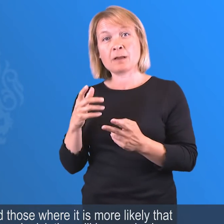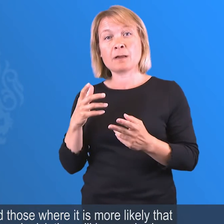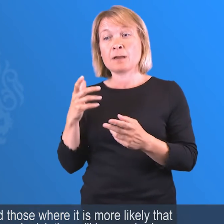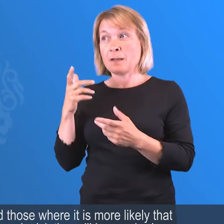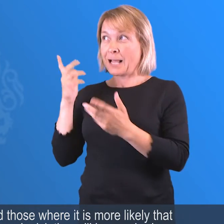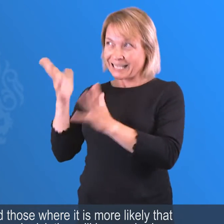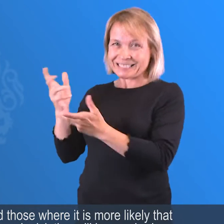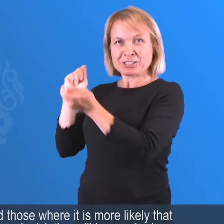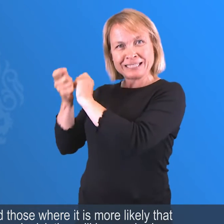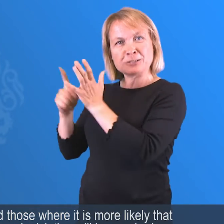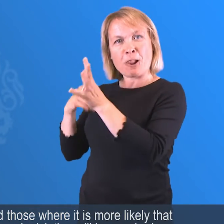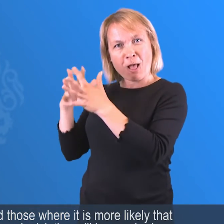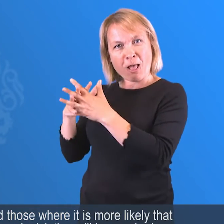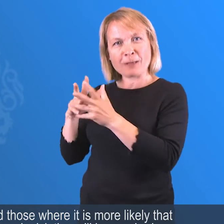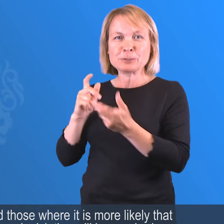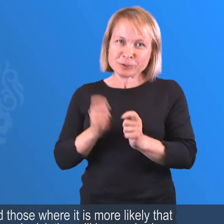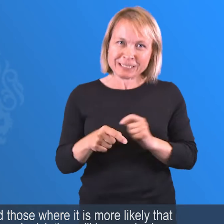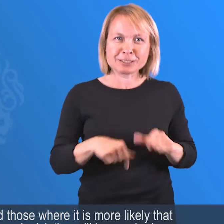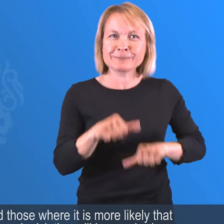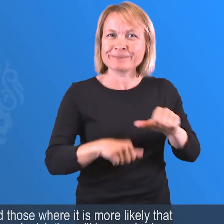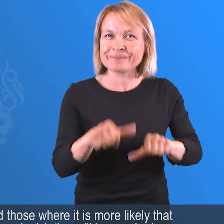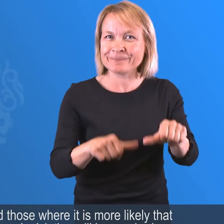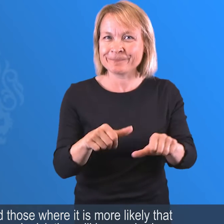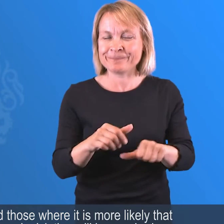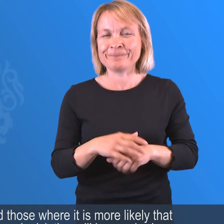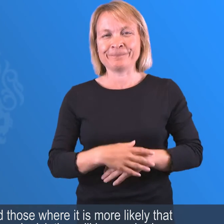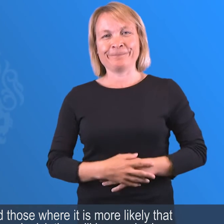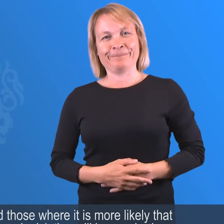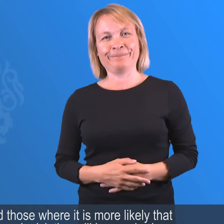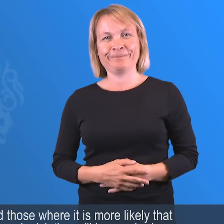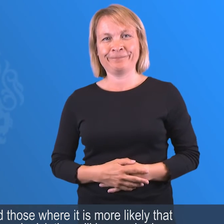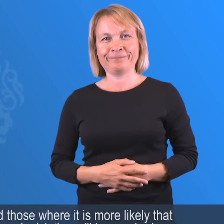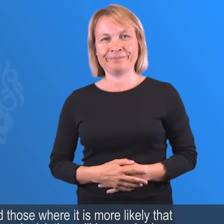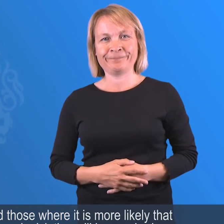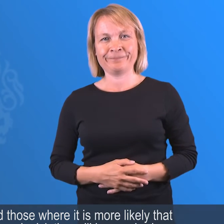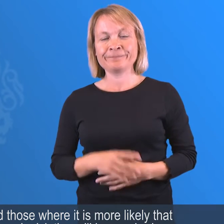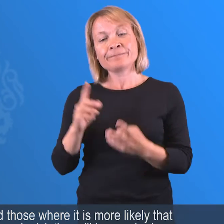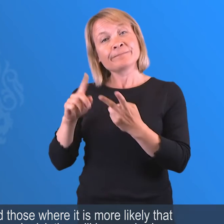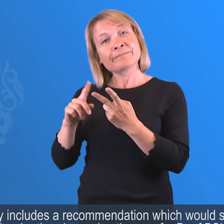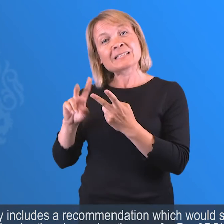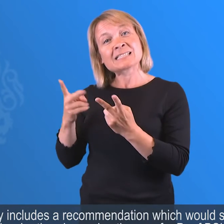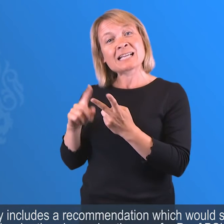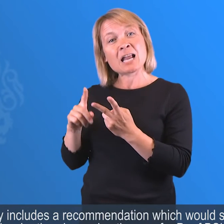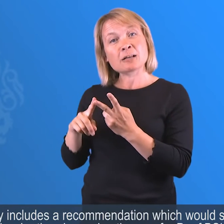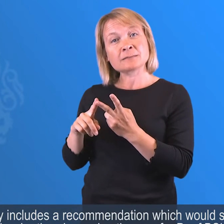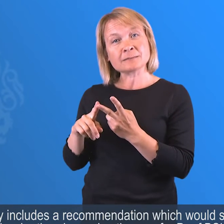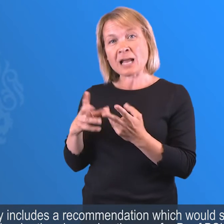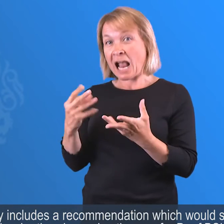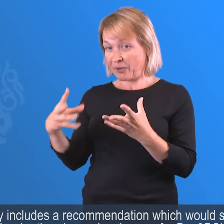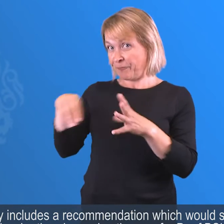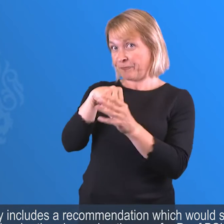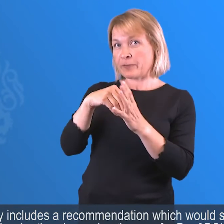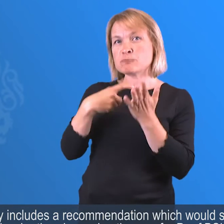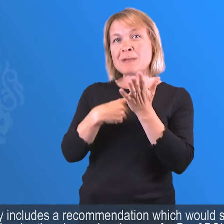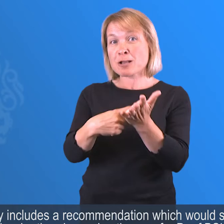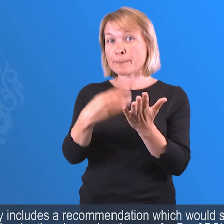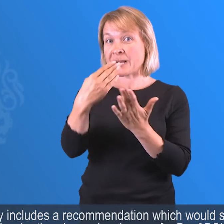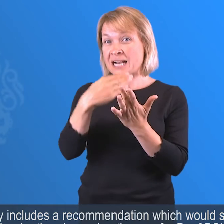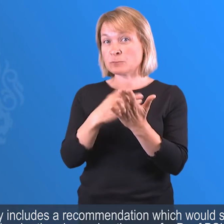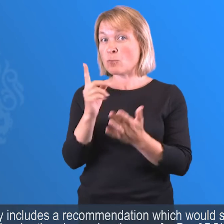and those where it is more likely that new legislation will be required. The second category includes recommendation which